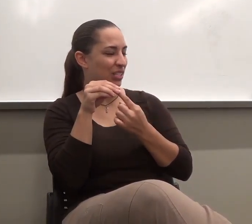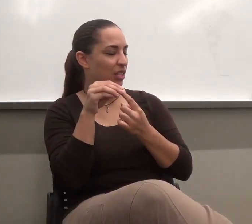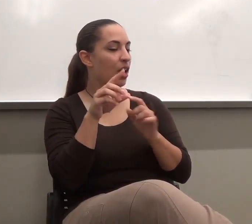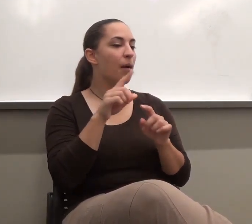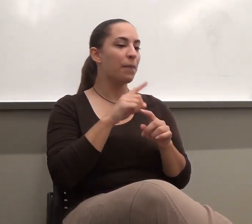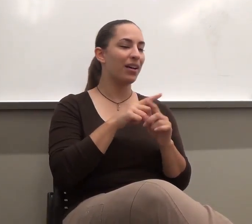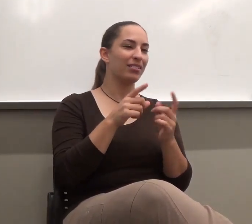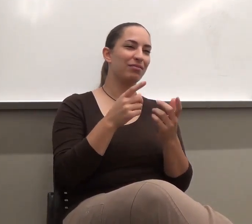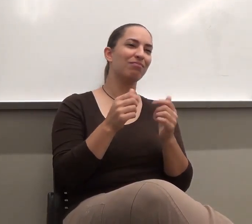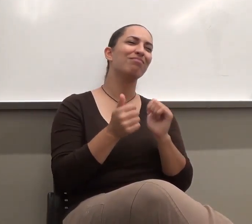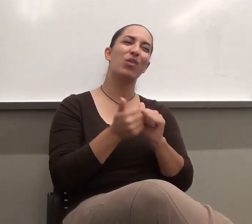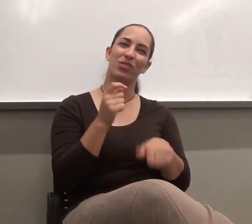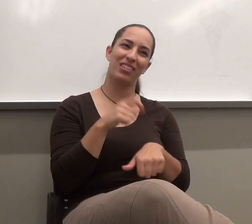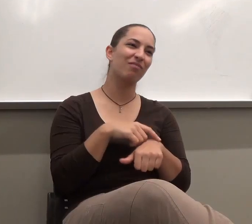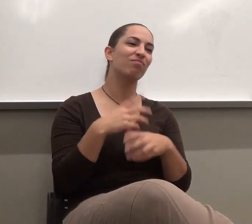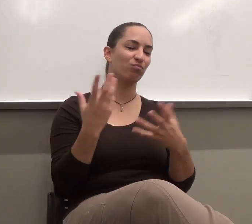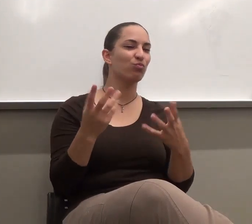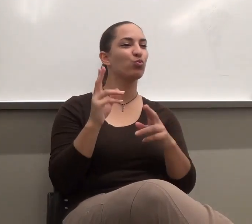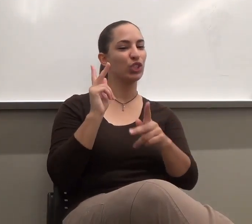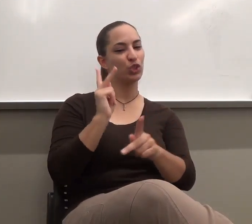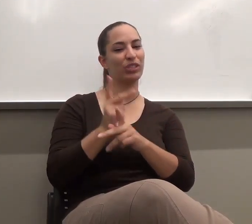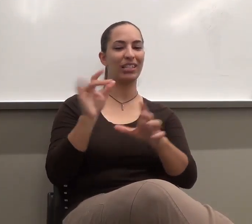that question. I had to have this